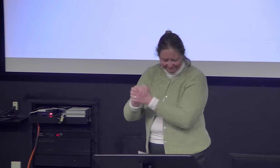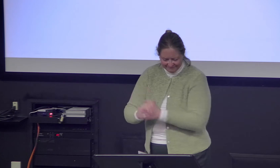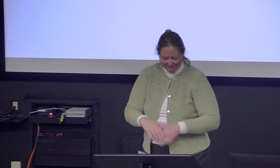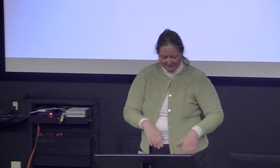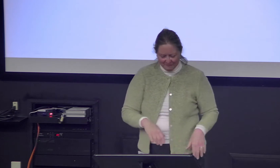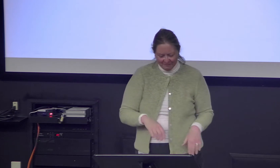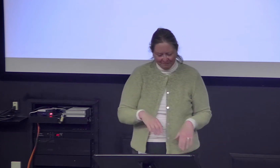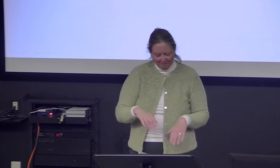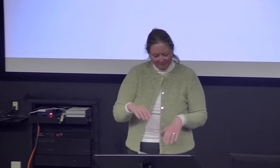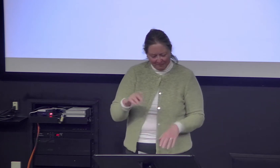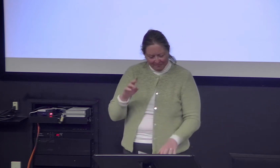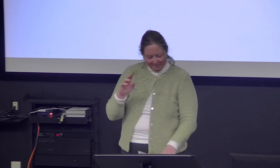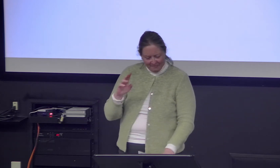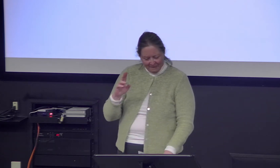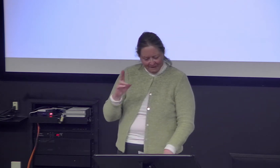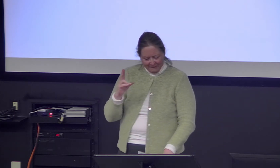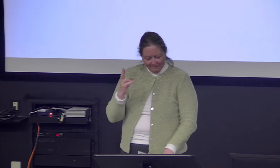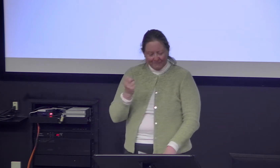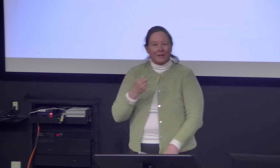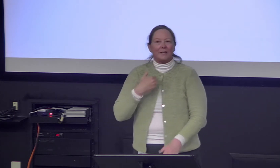so congratulations to you.